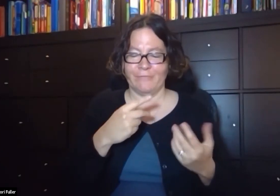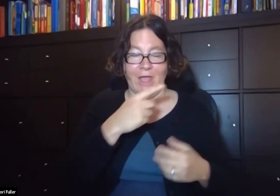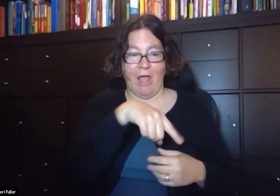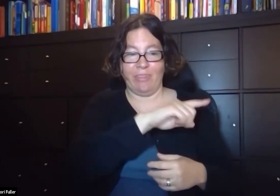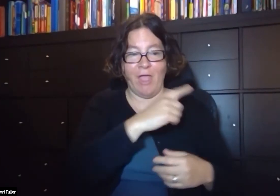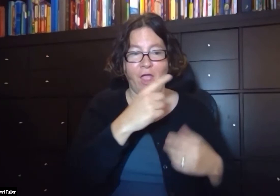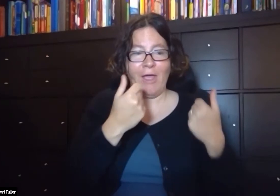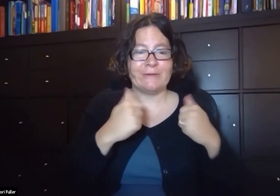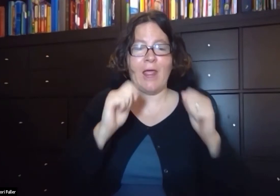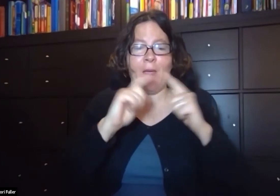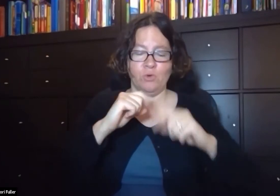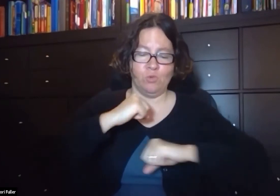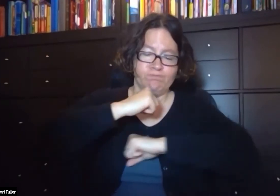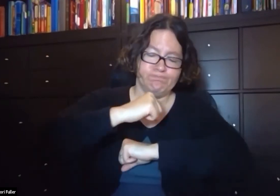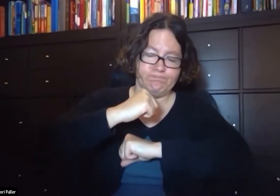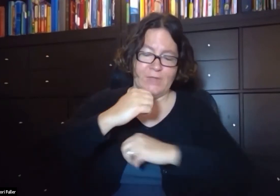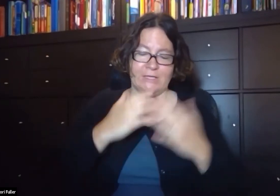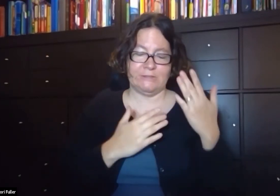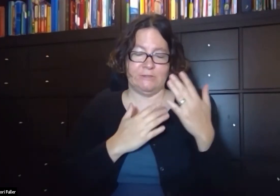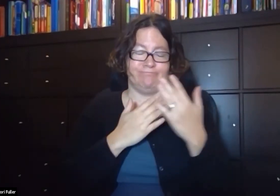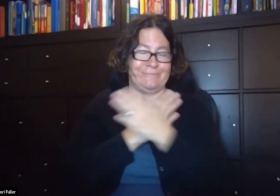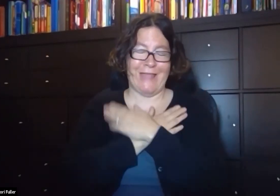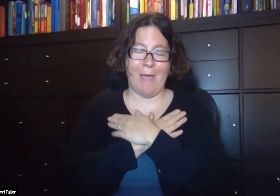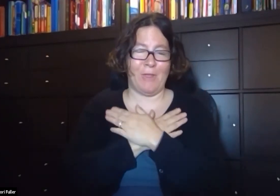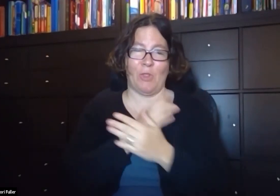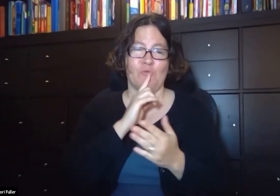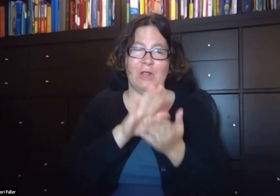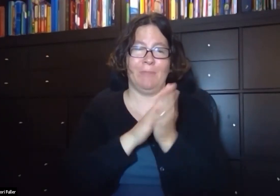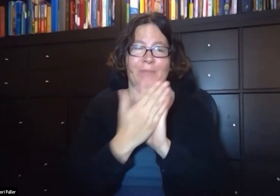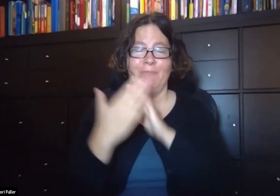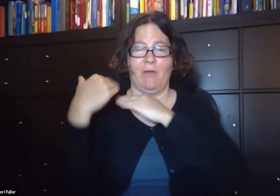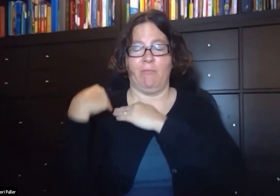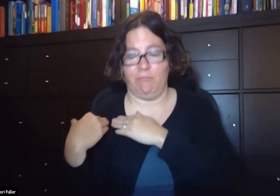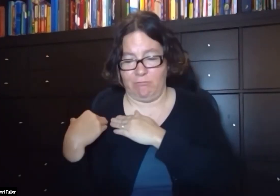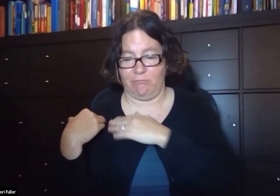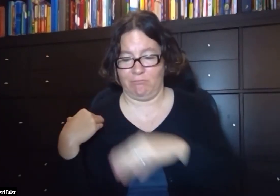words and not by touching him.